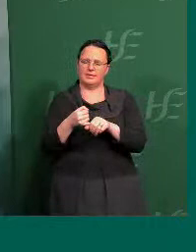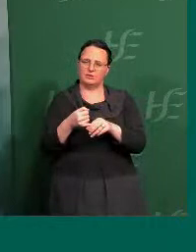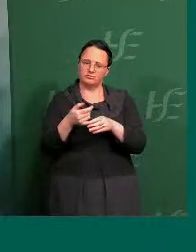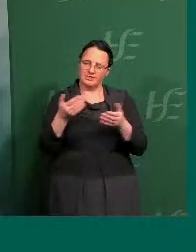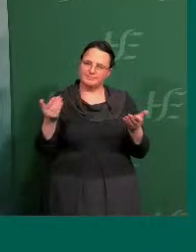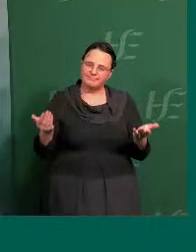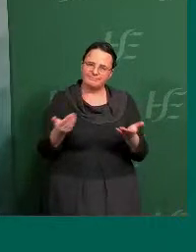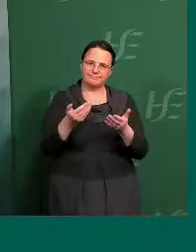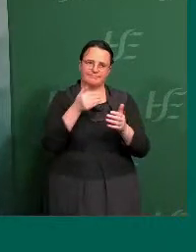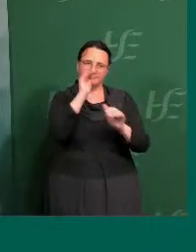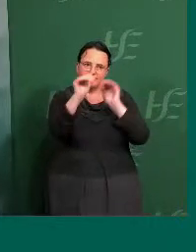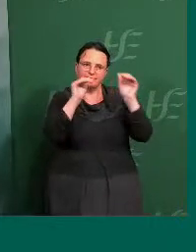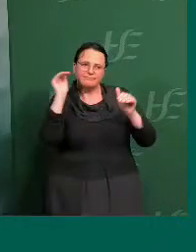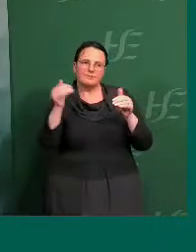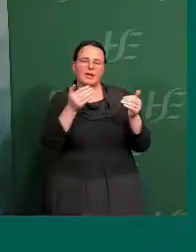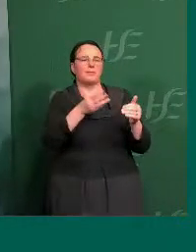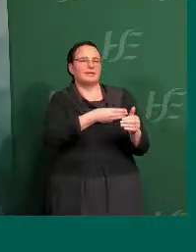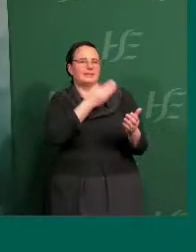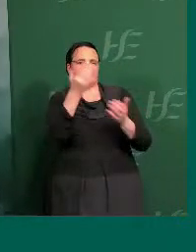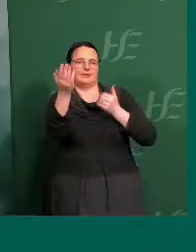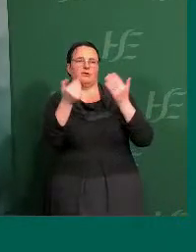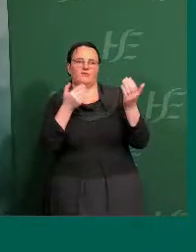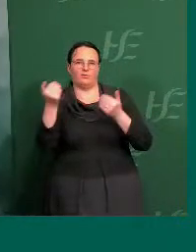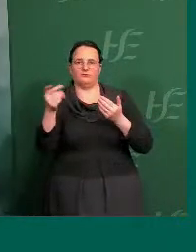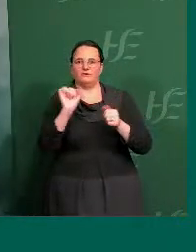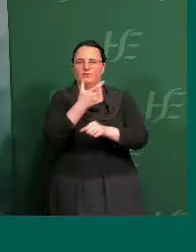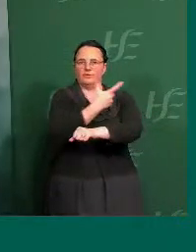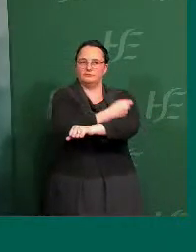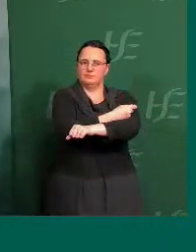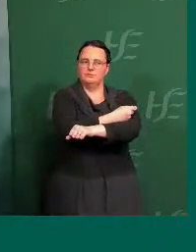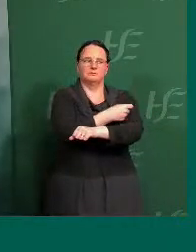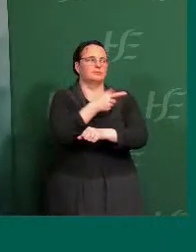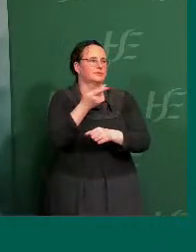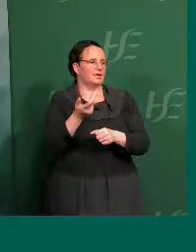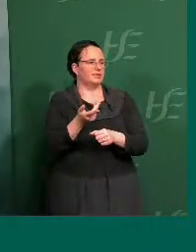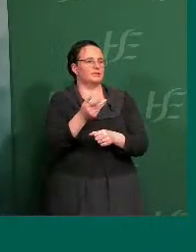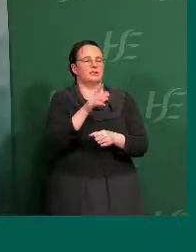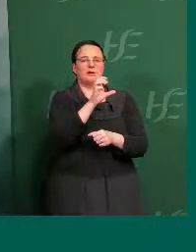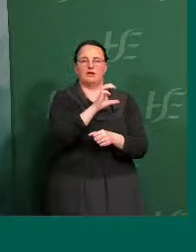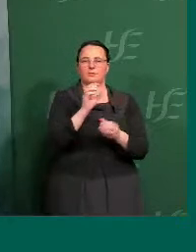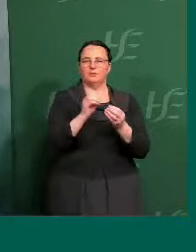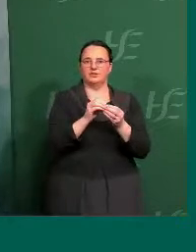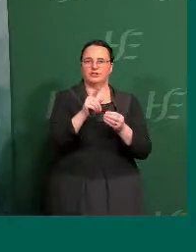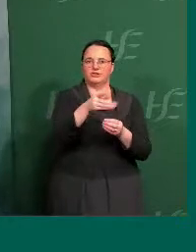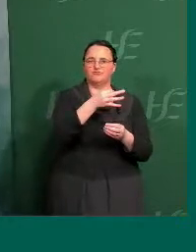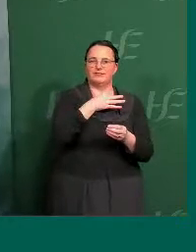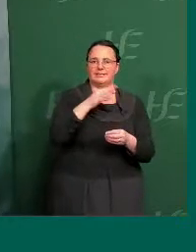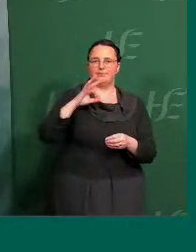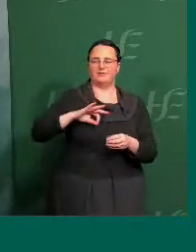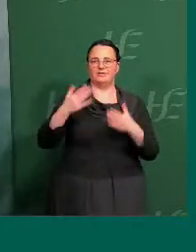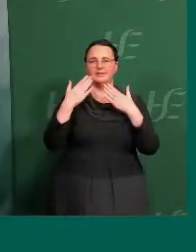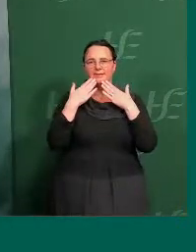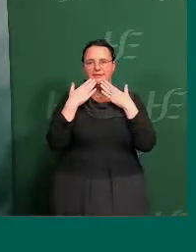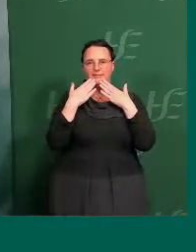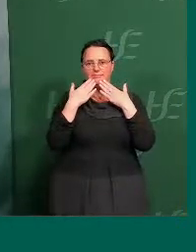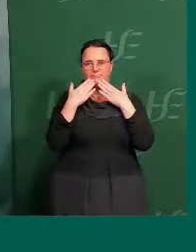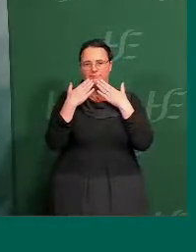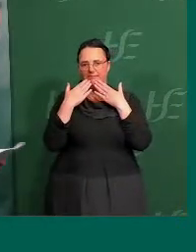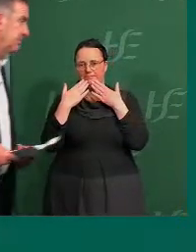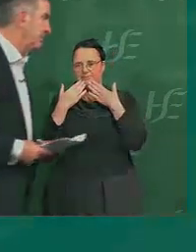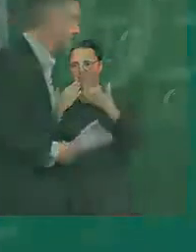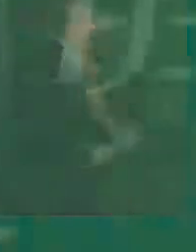people to come forward for some of the reasons that Colm has set out in terms of the risks and the benefits that are there for people. Thank you.